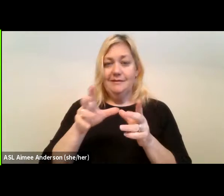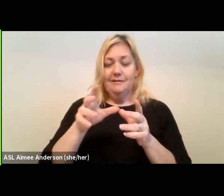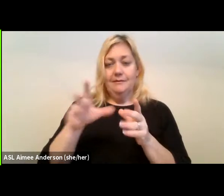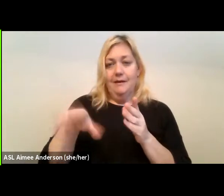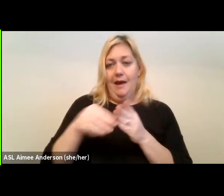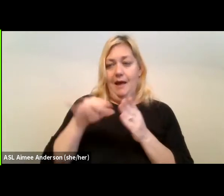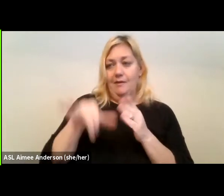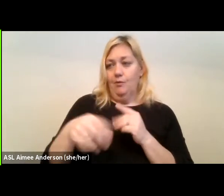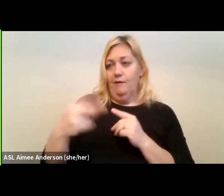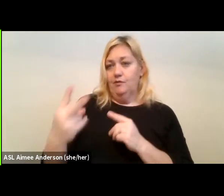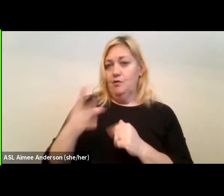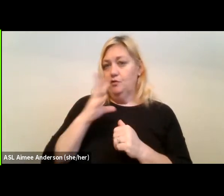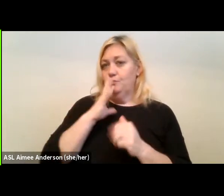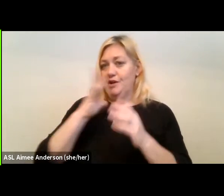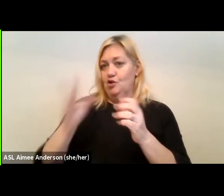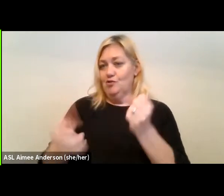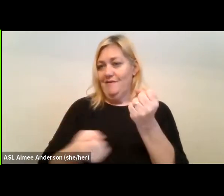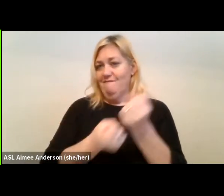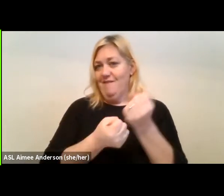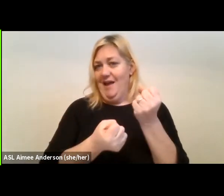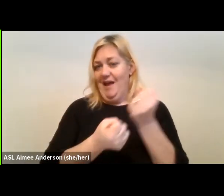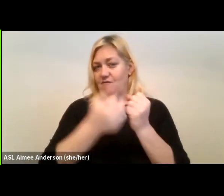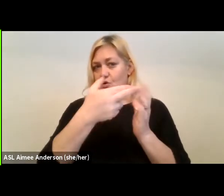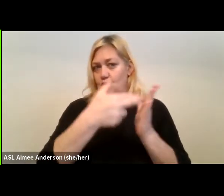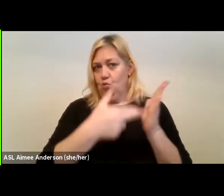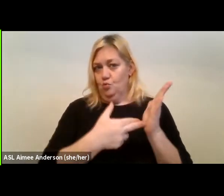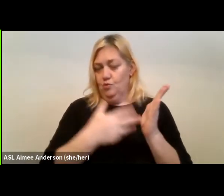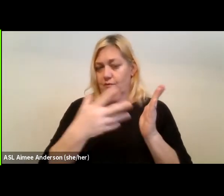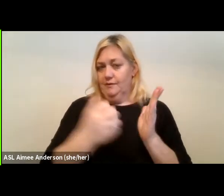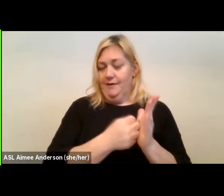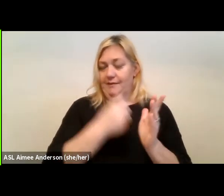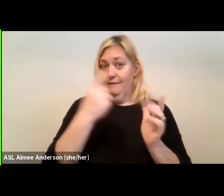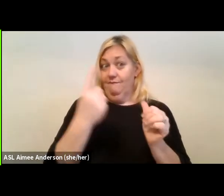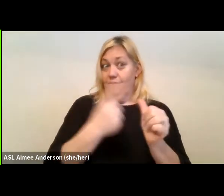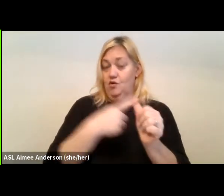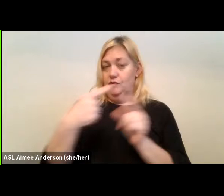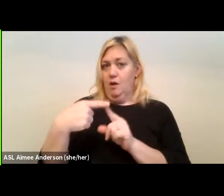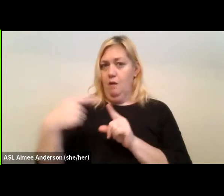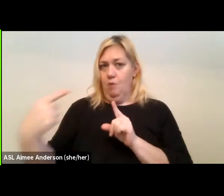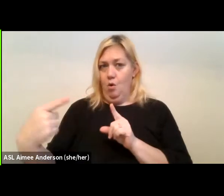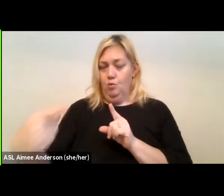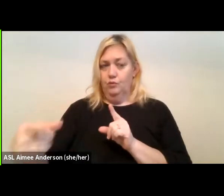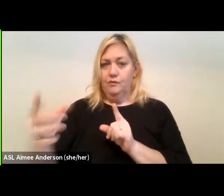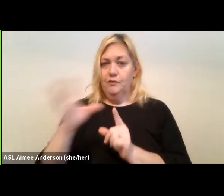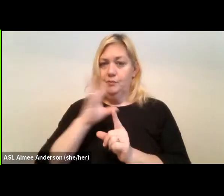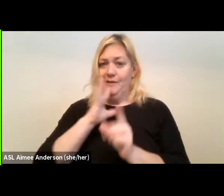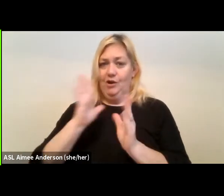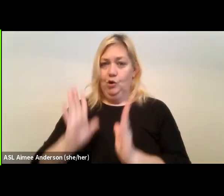in favor of the rules. So let's take the first opposed